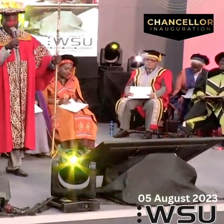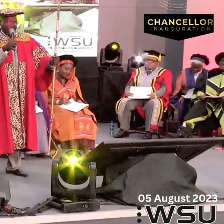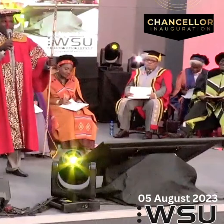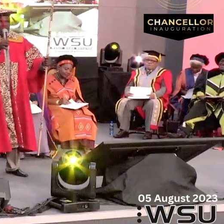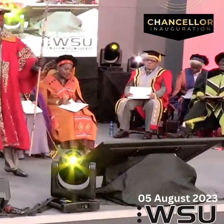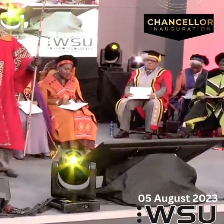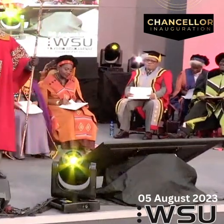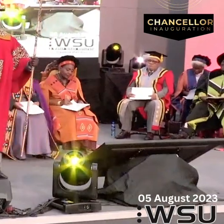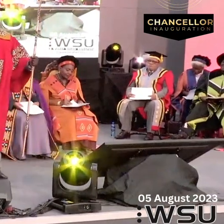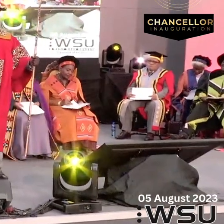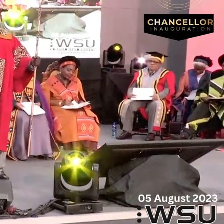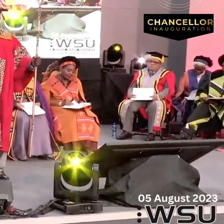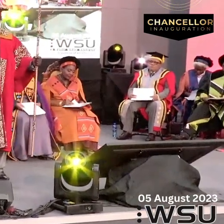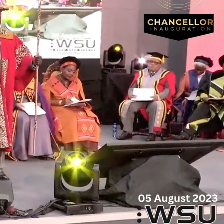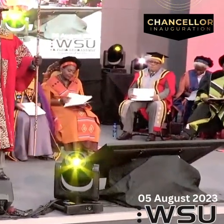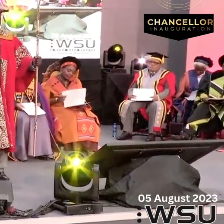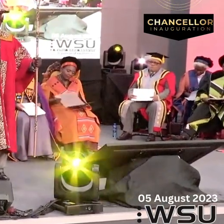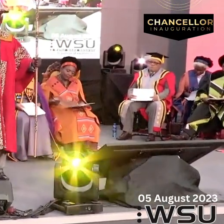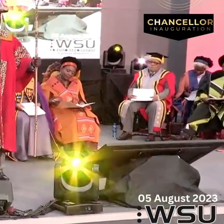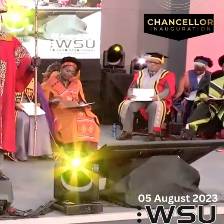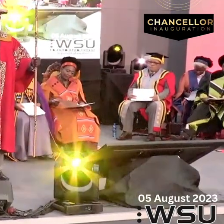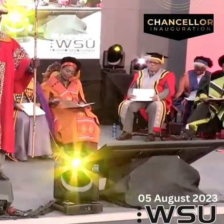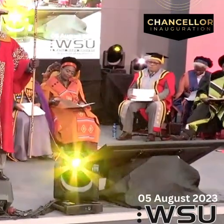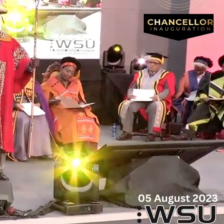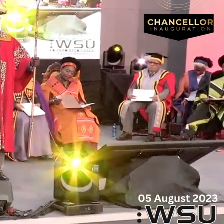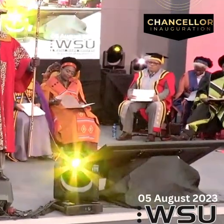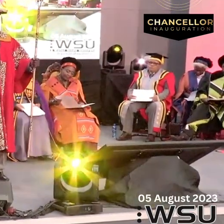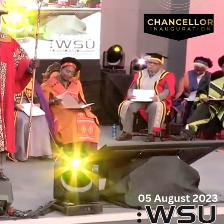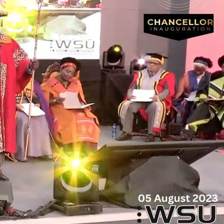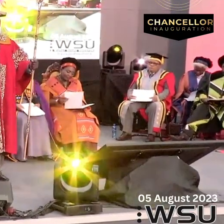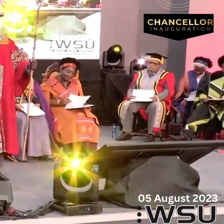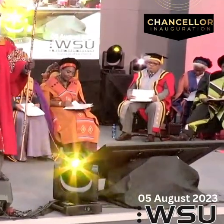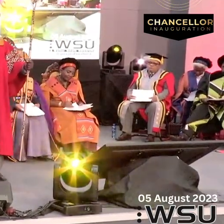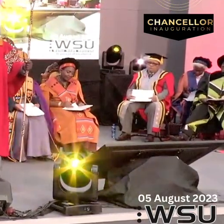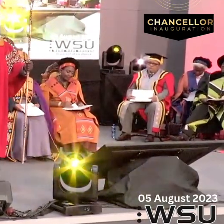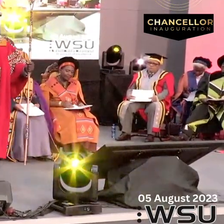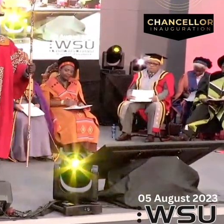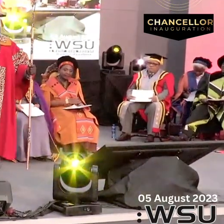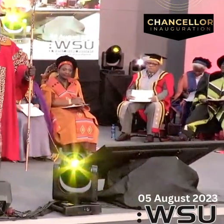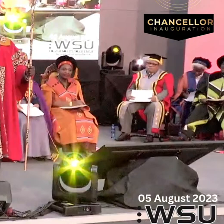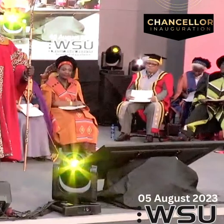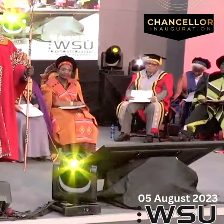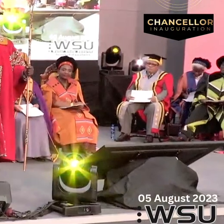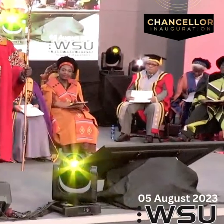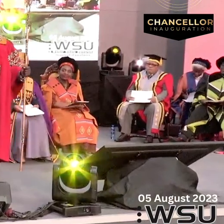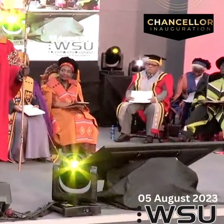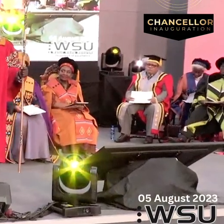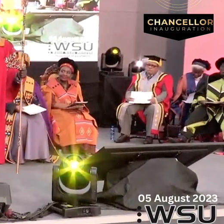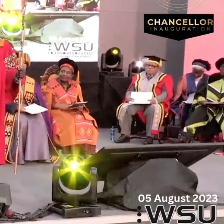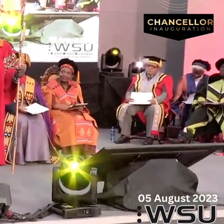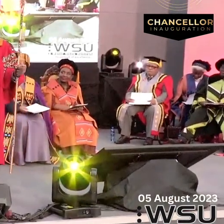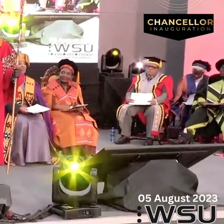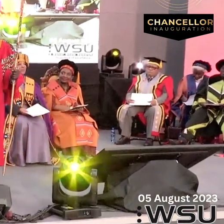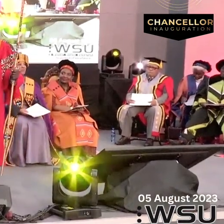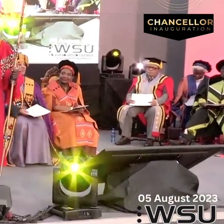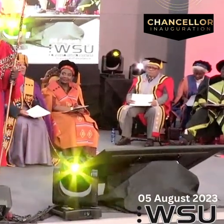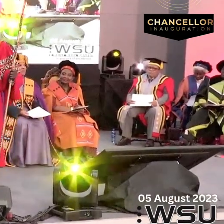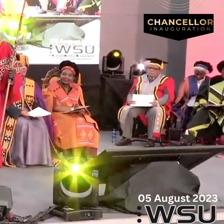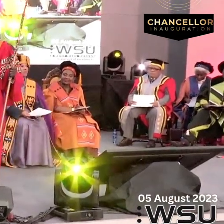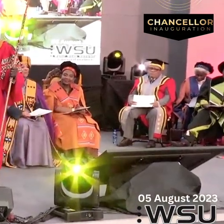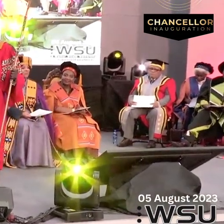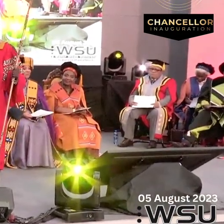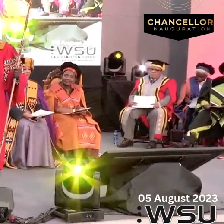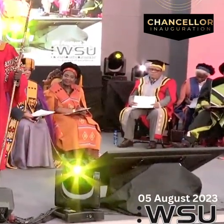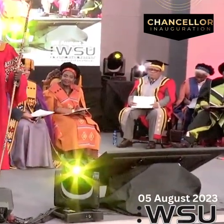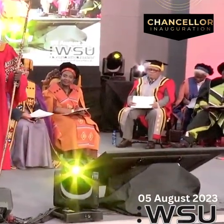last thing. Without education, you go nowhere. Education is a spear to open